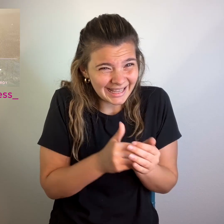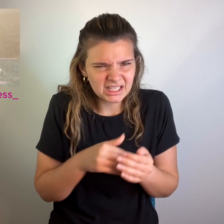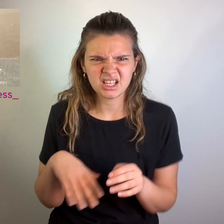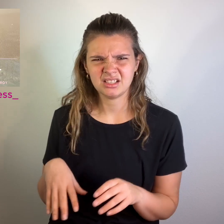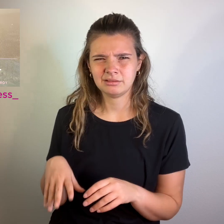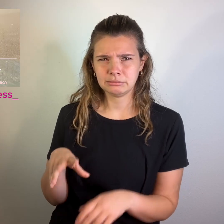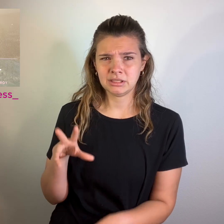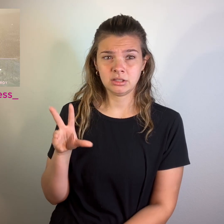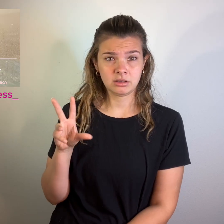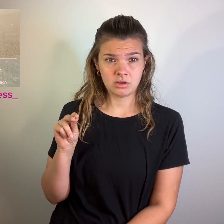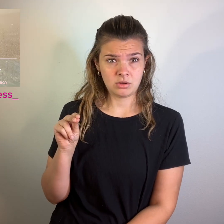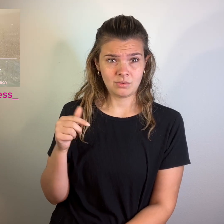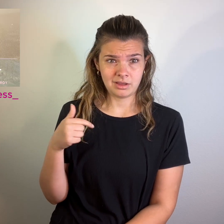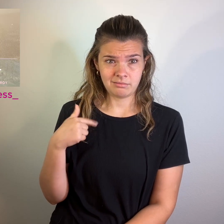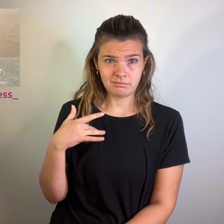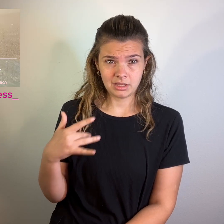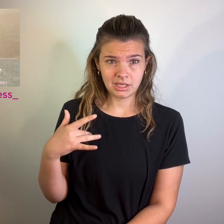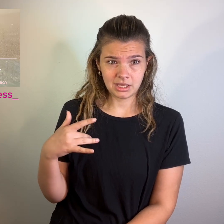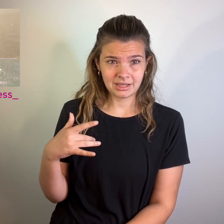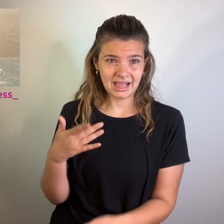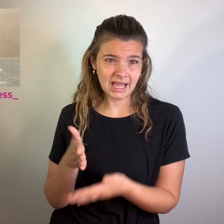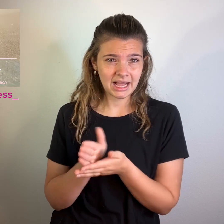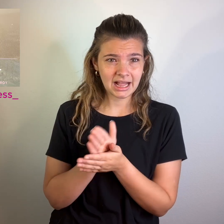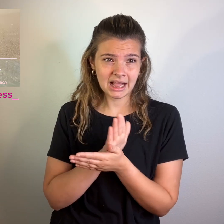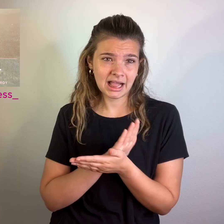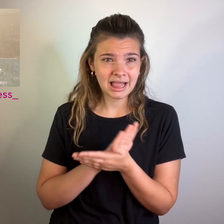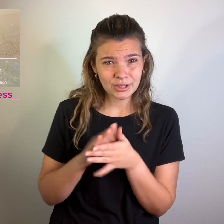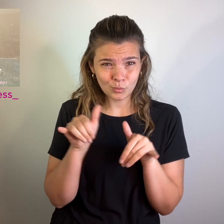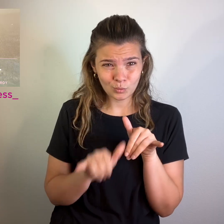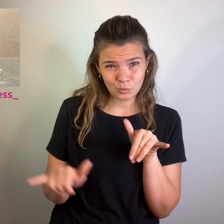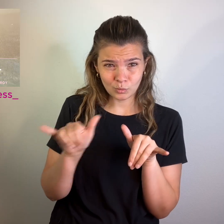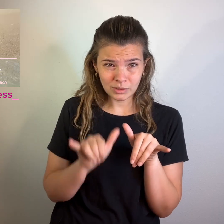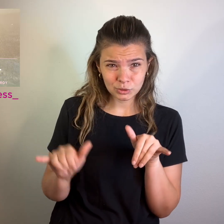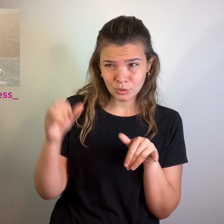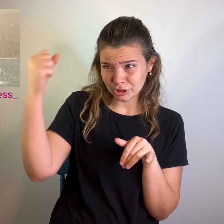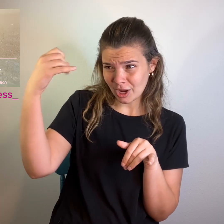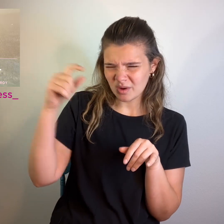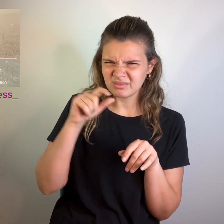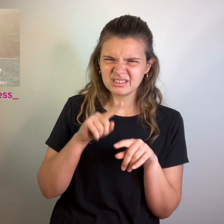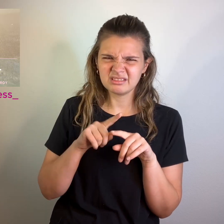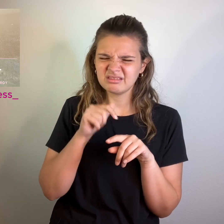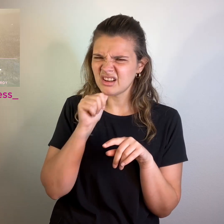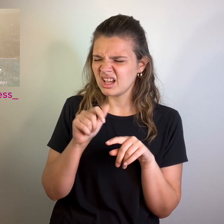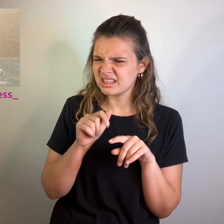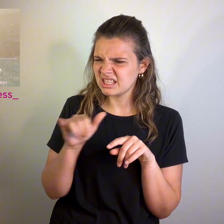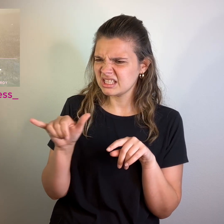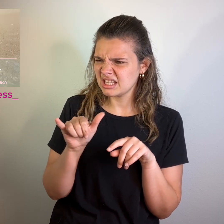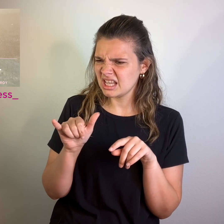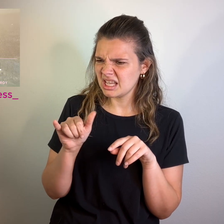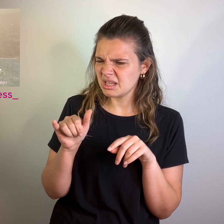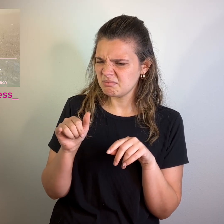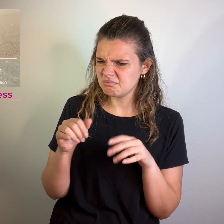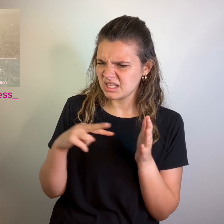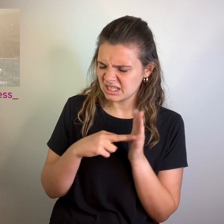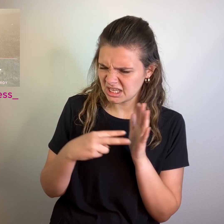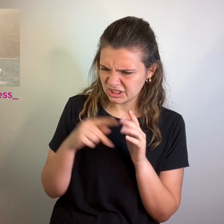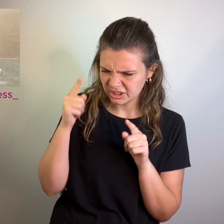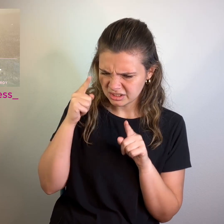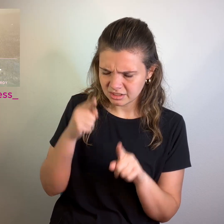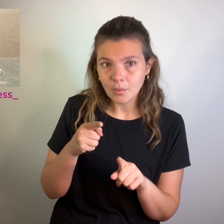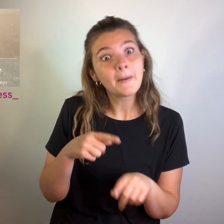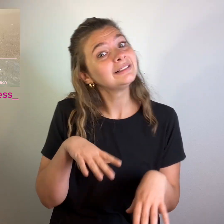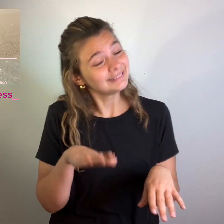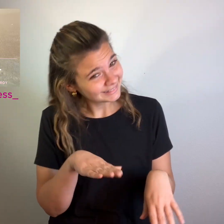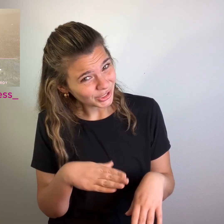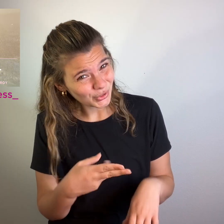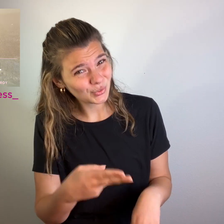no, I do my cleansing shower. And, it's just not the same intention. And she reminded me that, like, with the universe, with God, you gotta